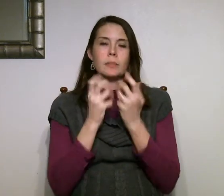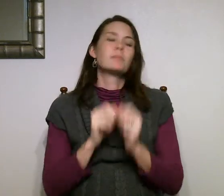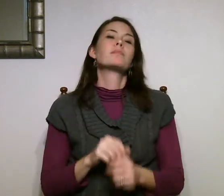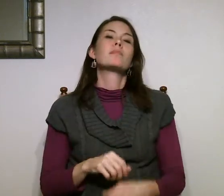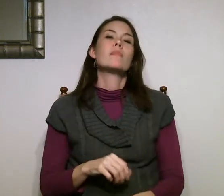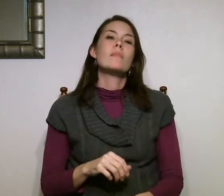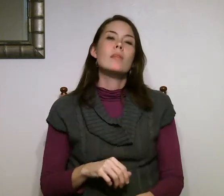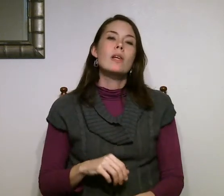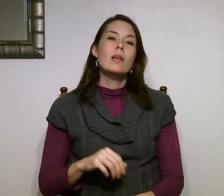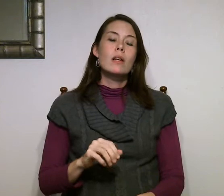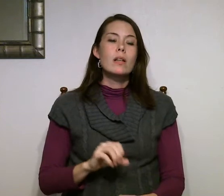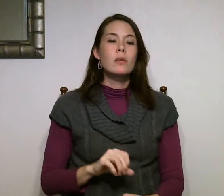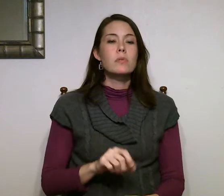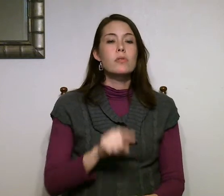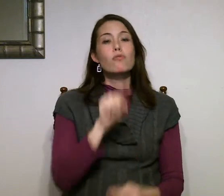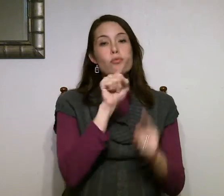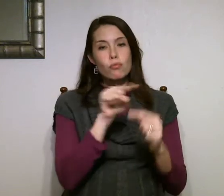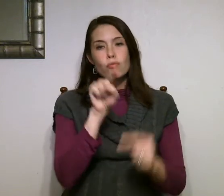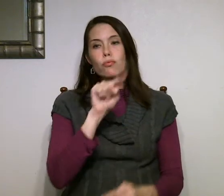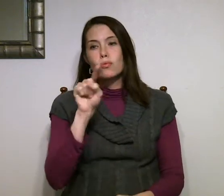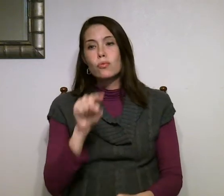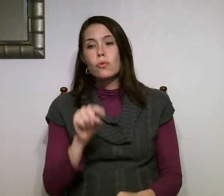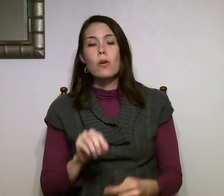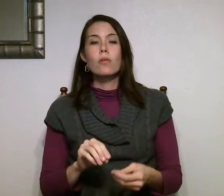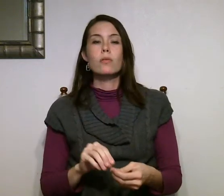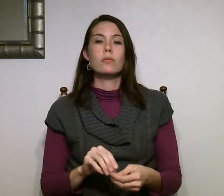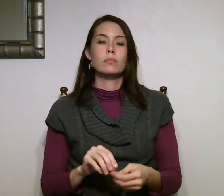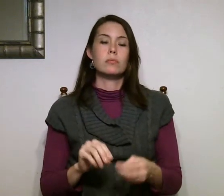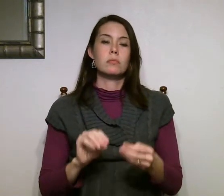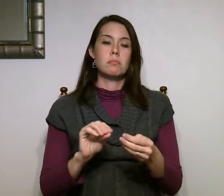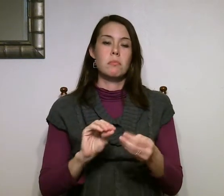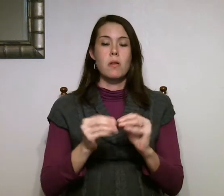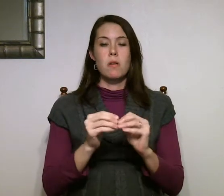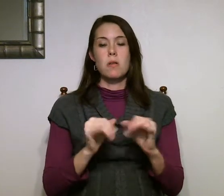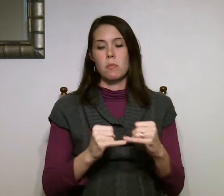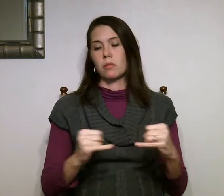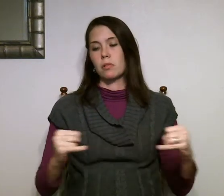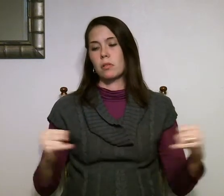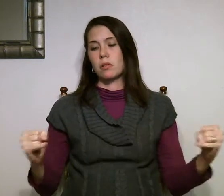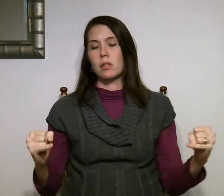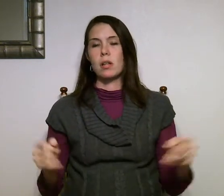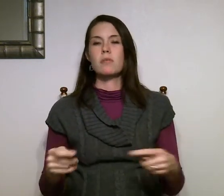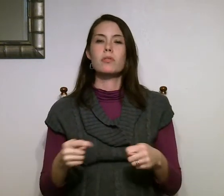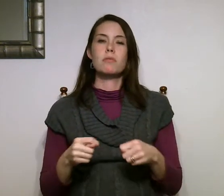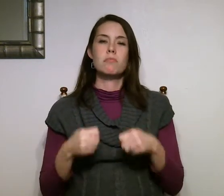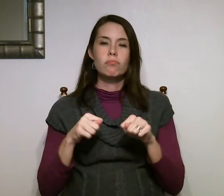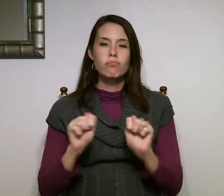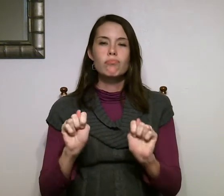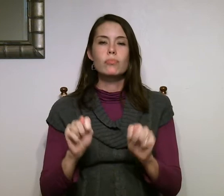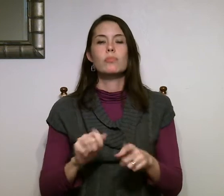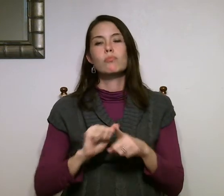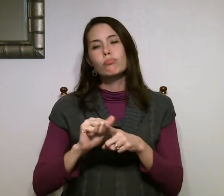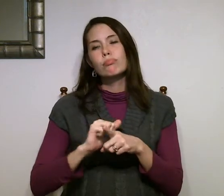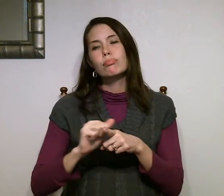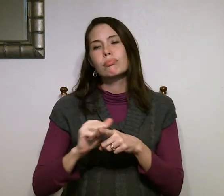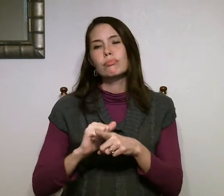you do, you'll hopefully memorize these, and you'll do these problems in like half a second. I promise you. You just got to keep practicing. Let's say I